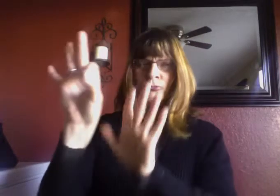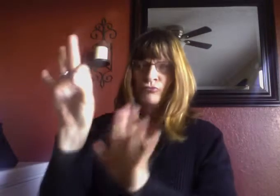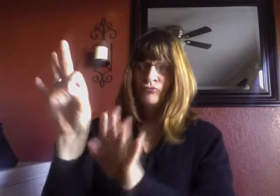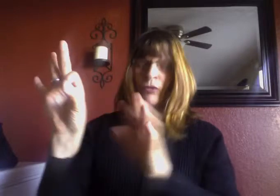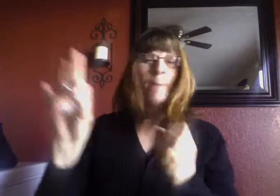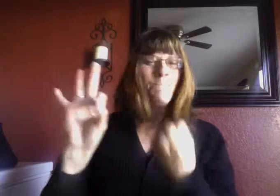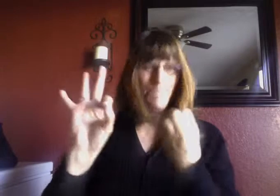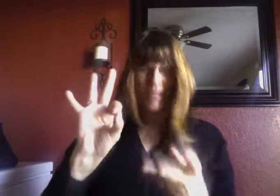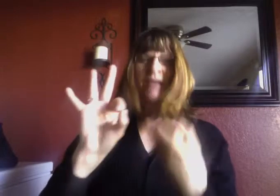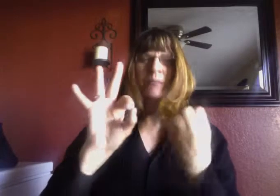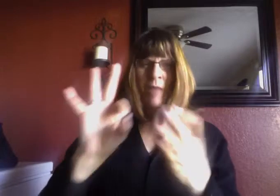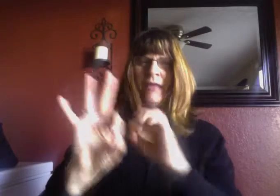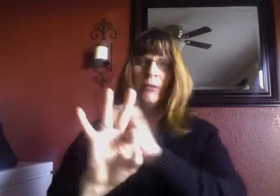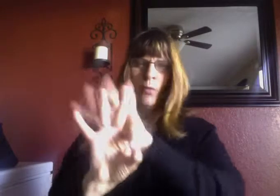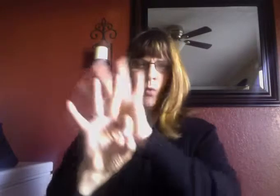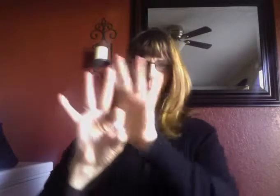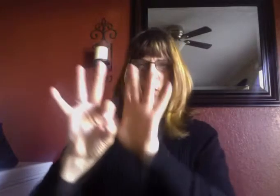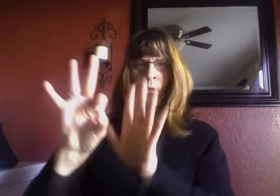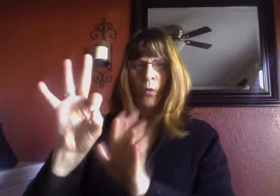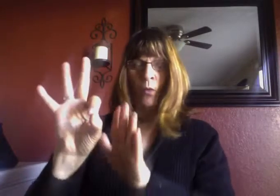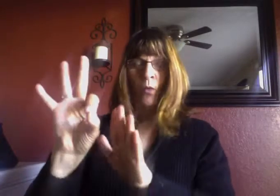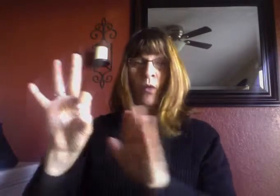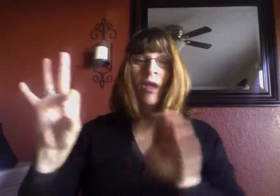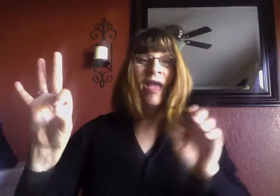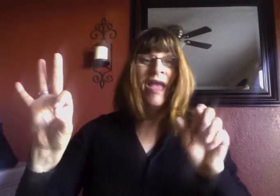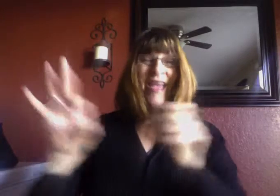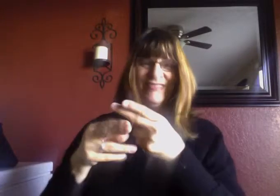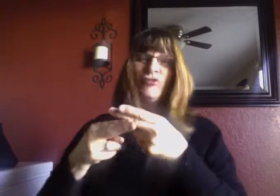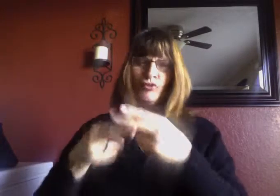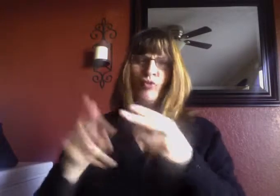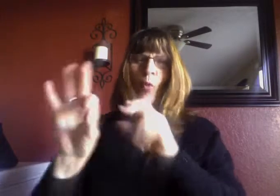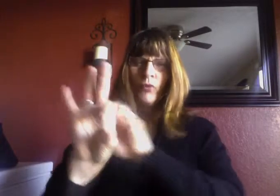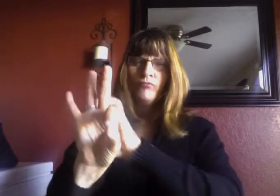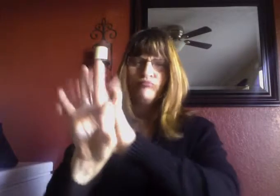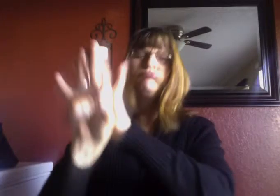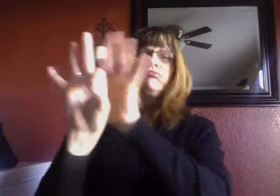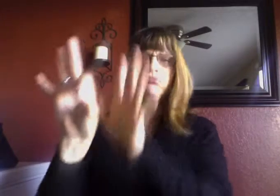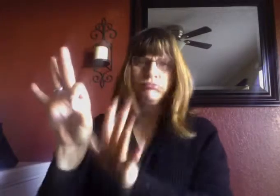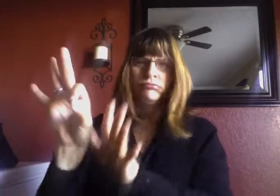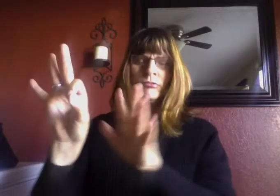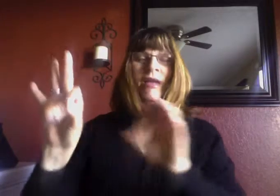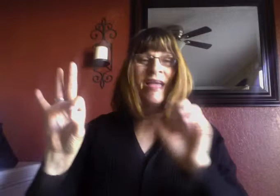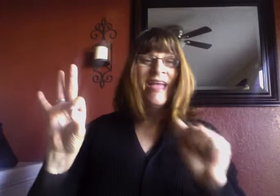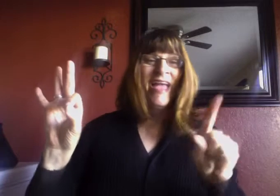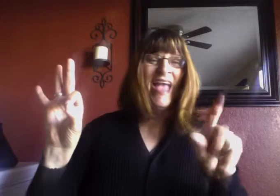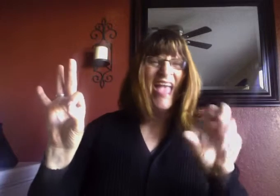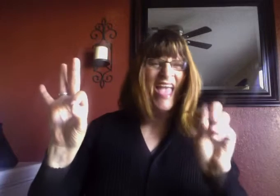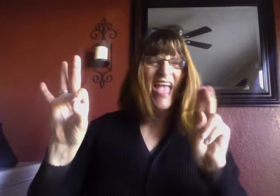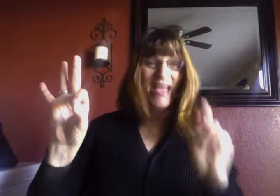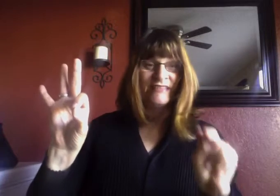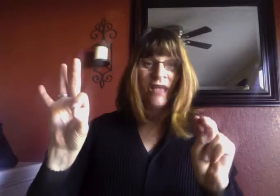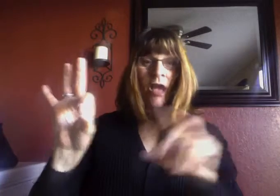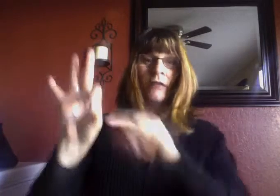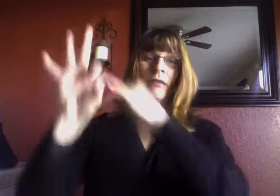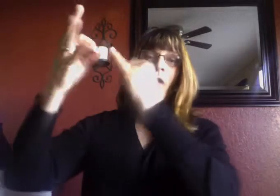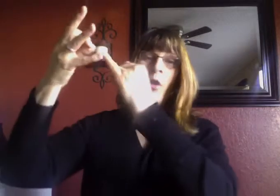Compared to the axon, there's one of them. And extremely long, so long as a matter of fact, you can